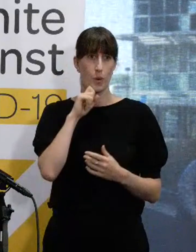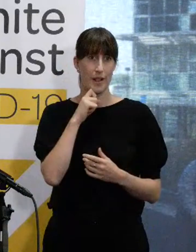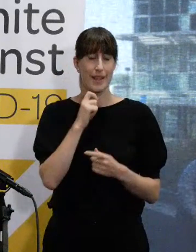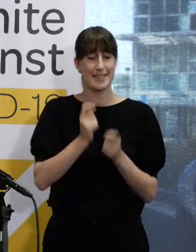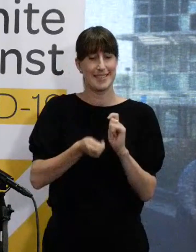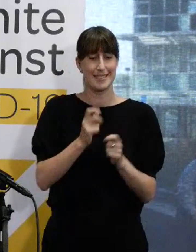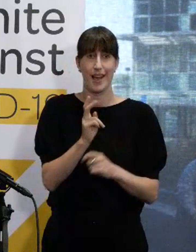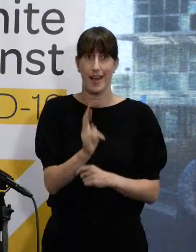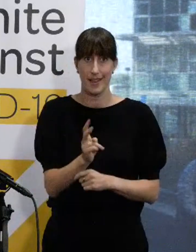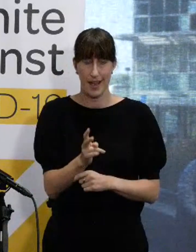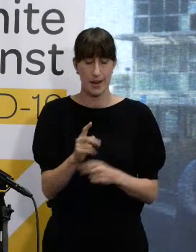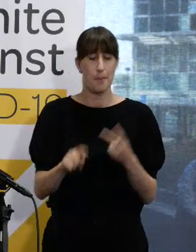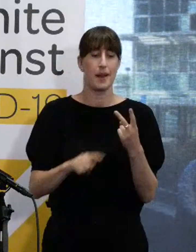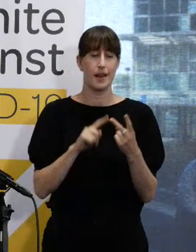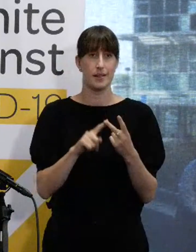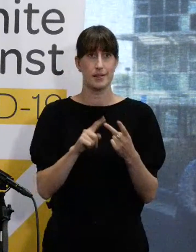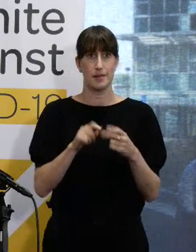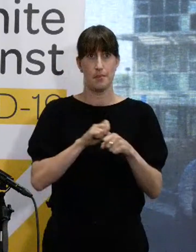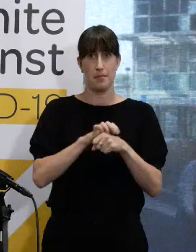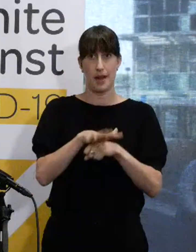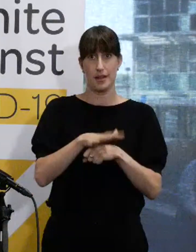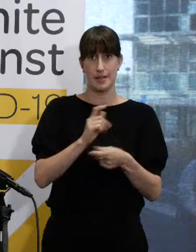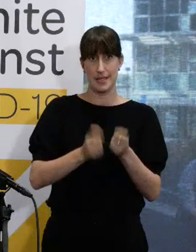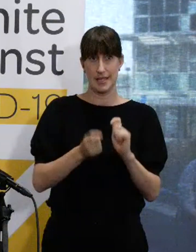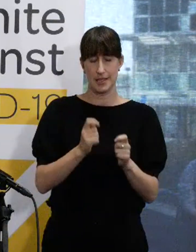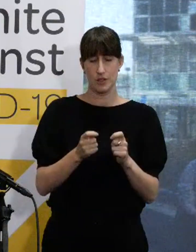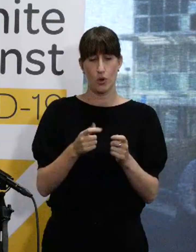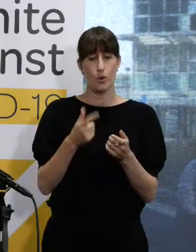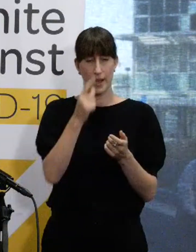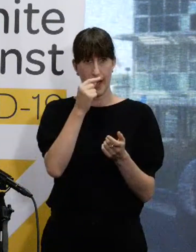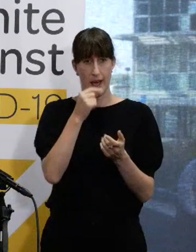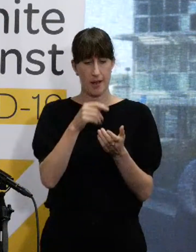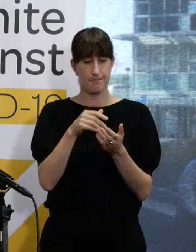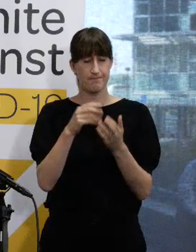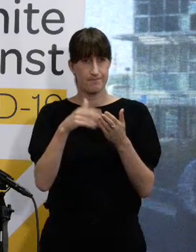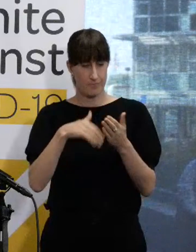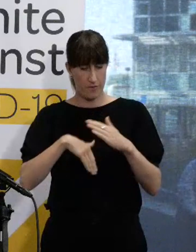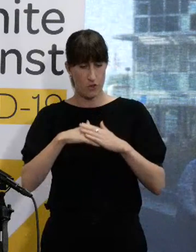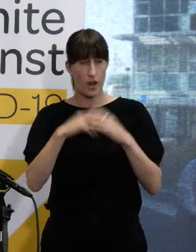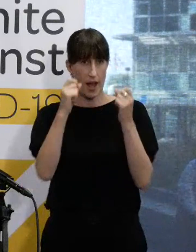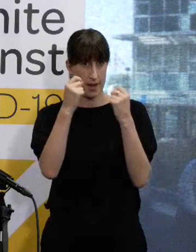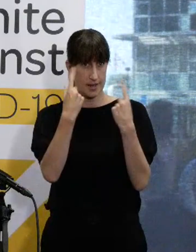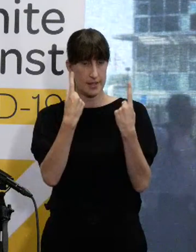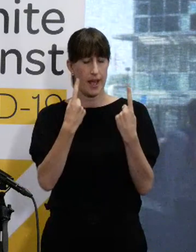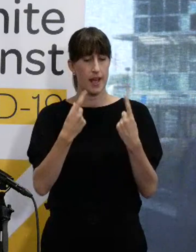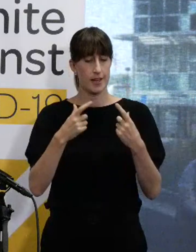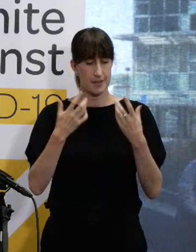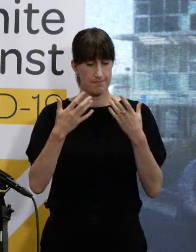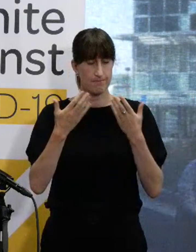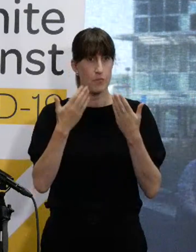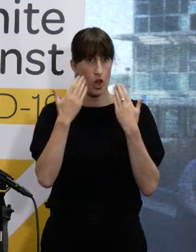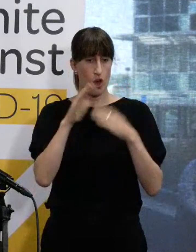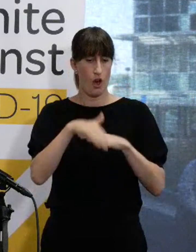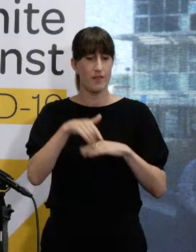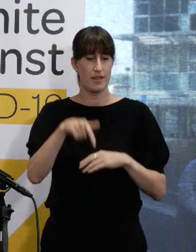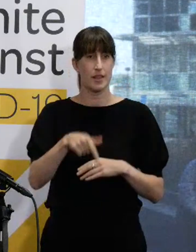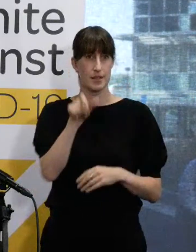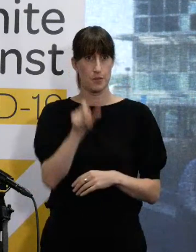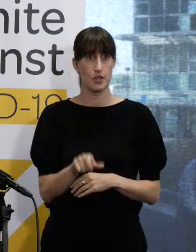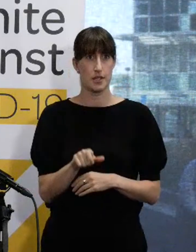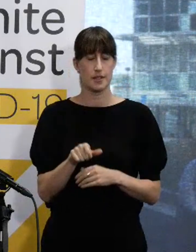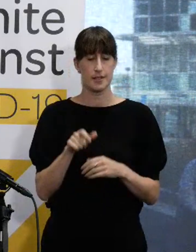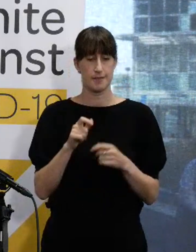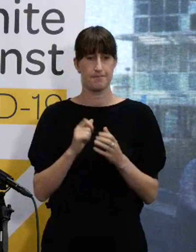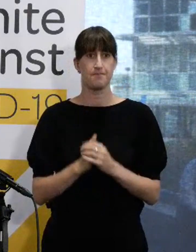today to give us a better understanding of just what the picture is here. The person lives alone,